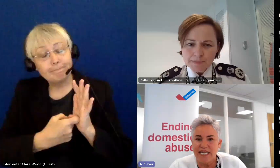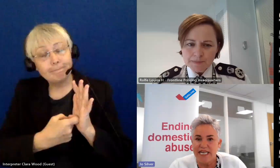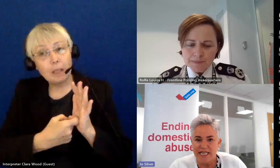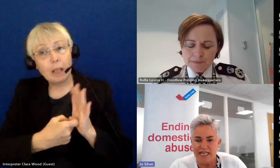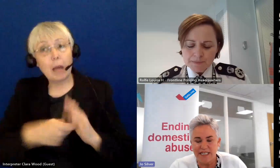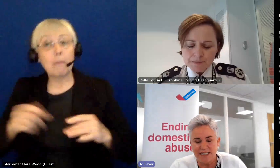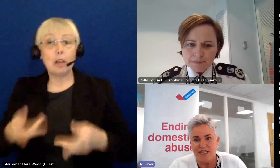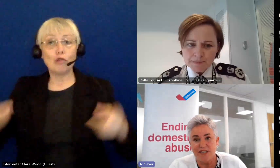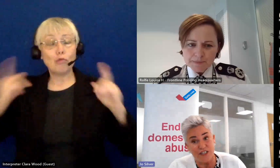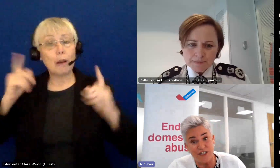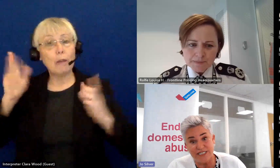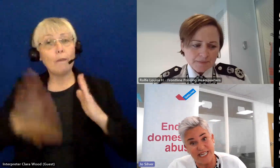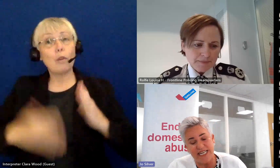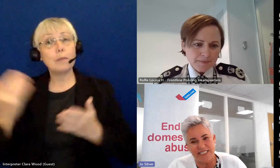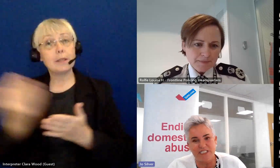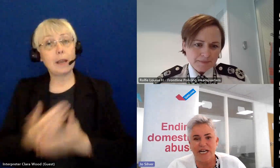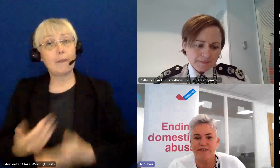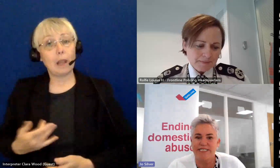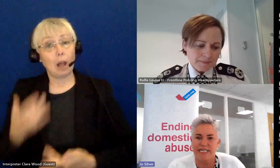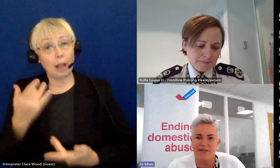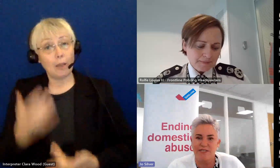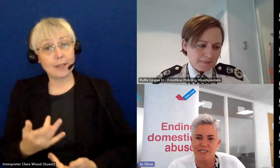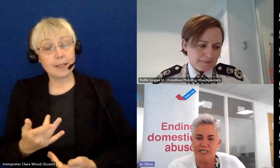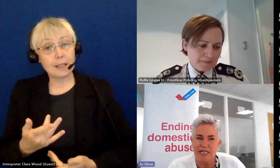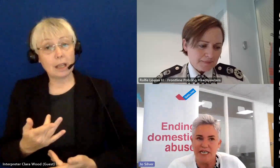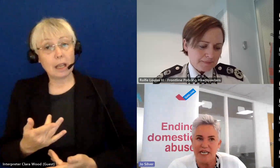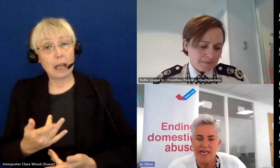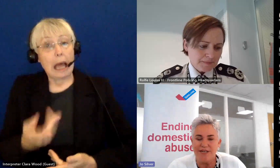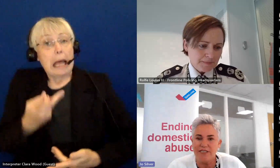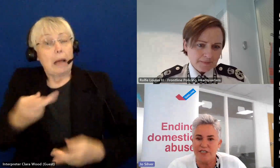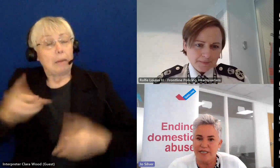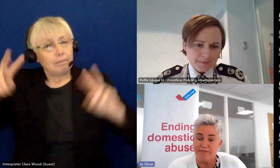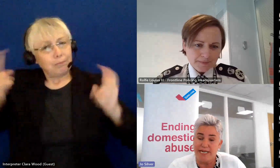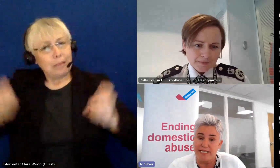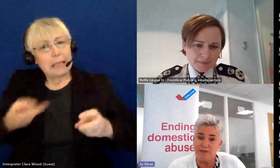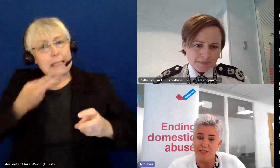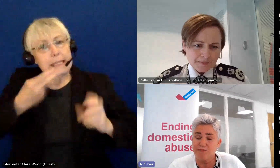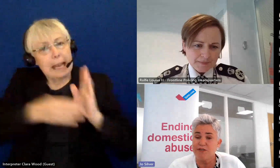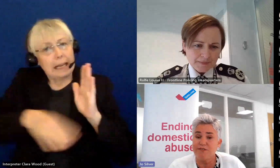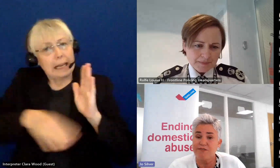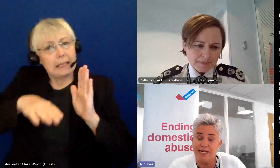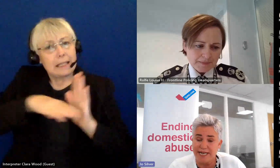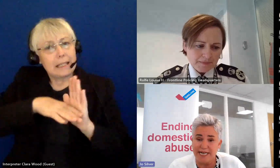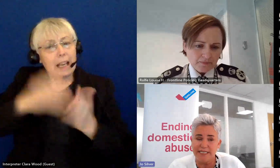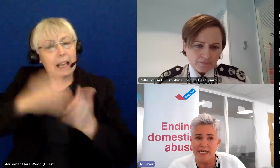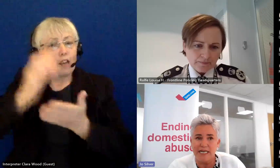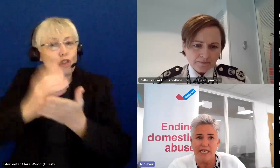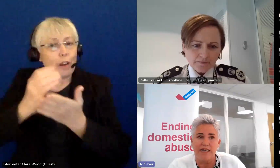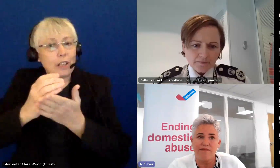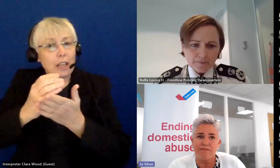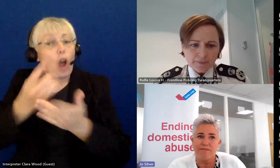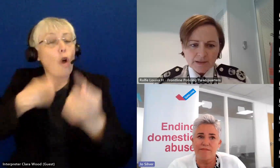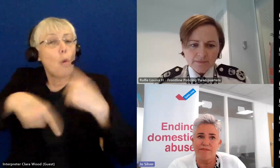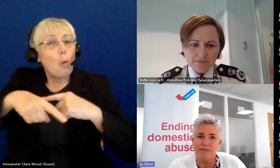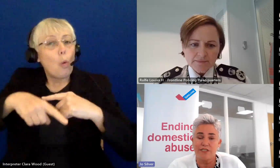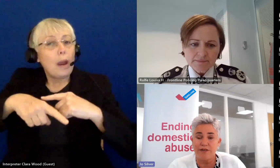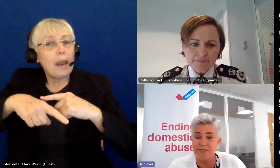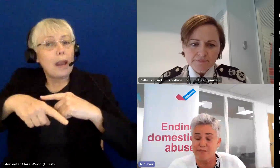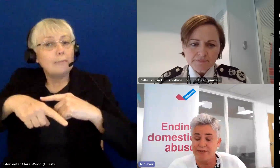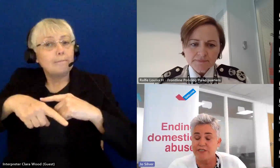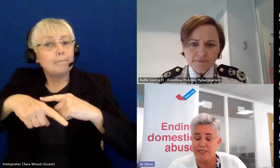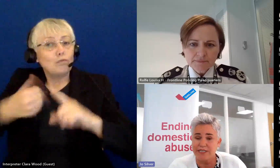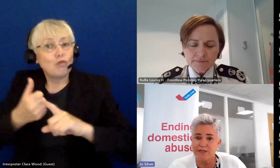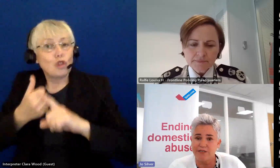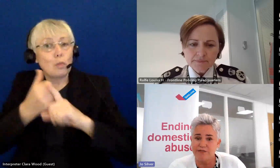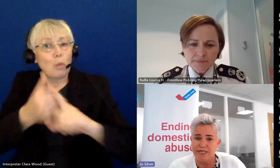second tier, third sector charity, which in a nutshell means we don't provide